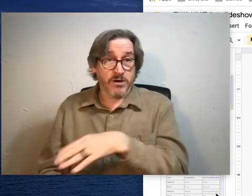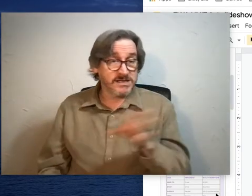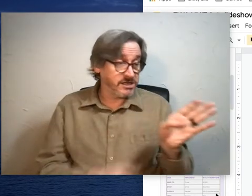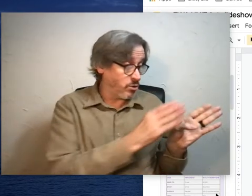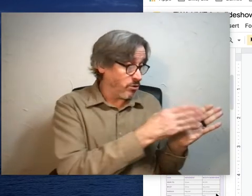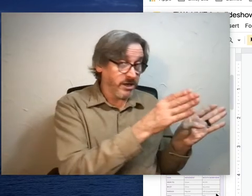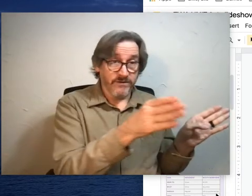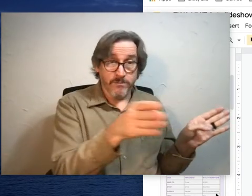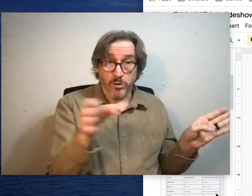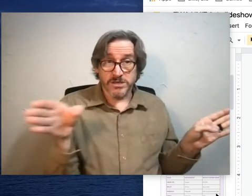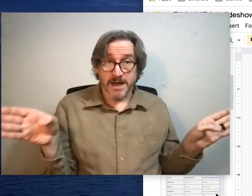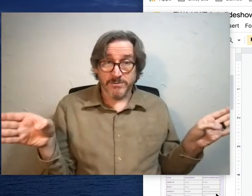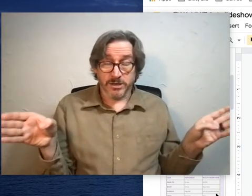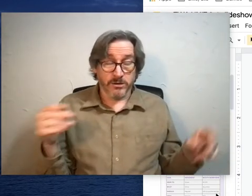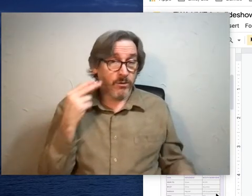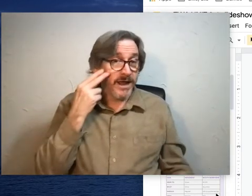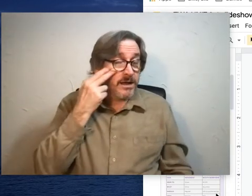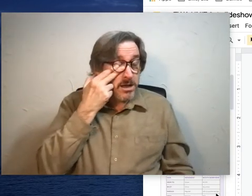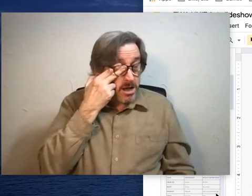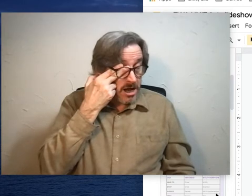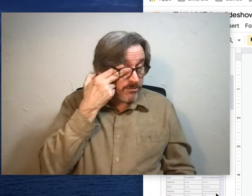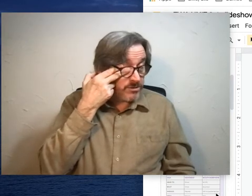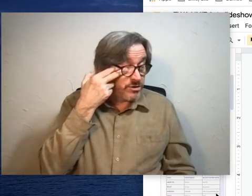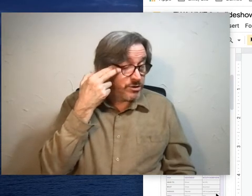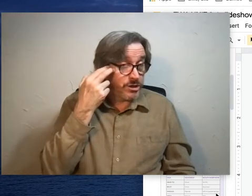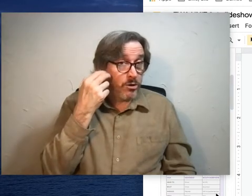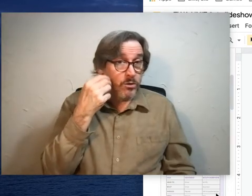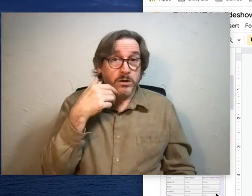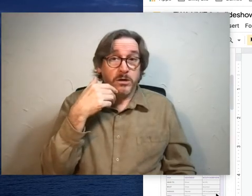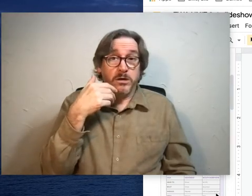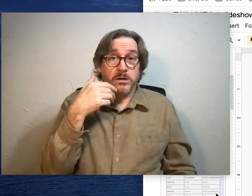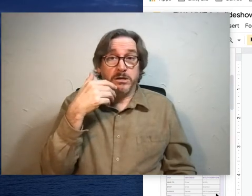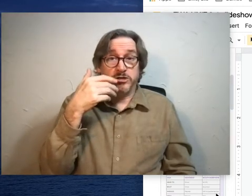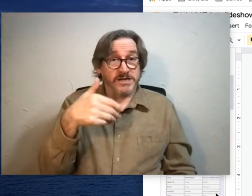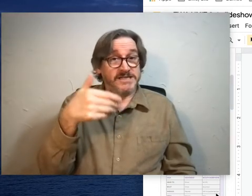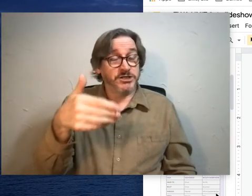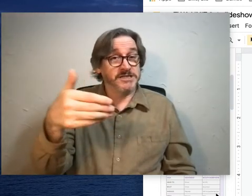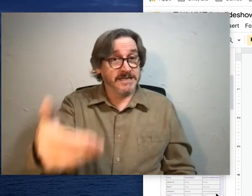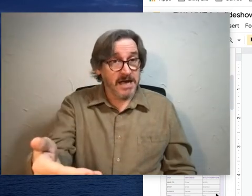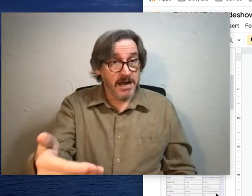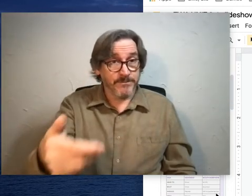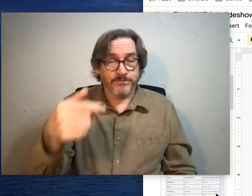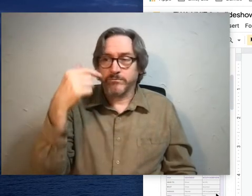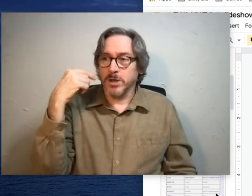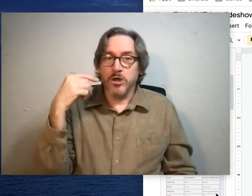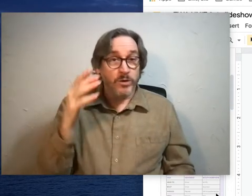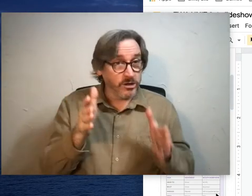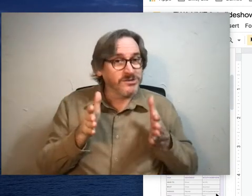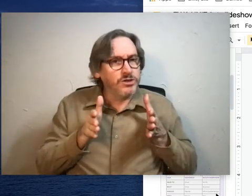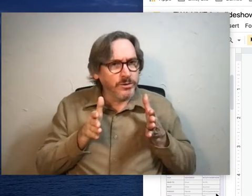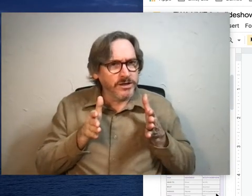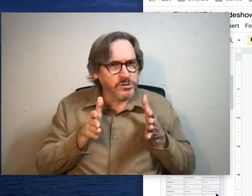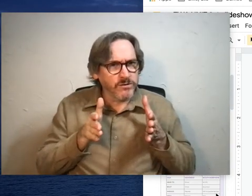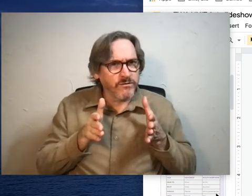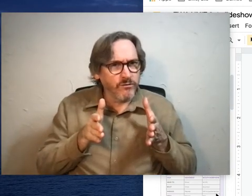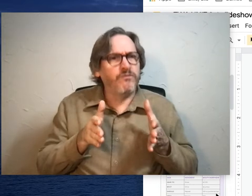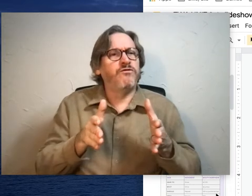same process or even more stops along the way to show transitions in time. We can also